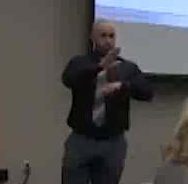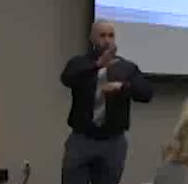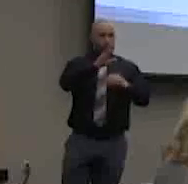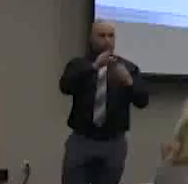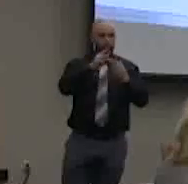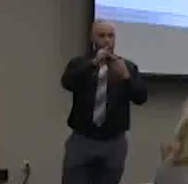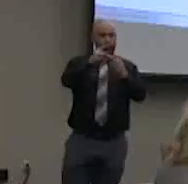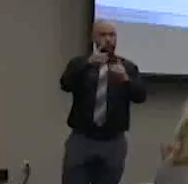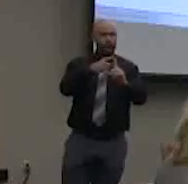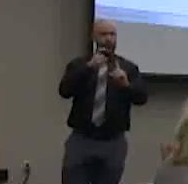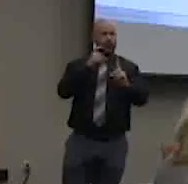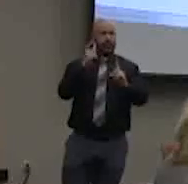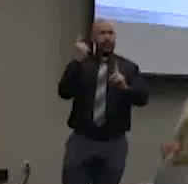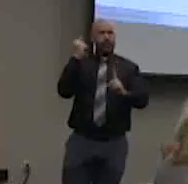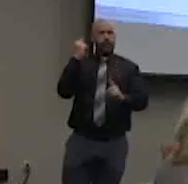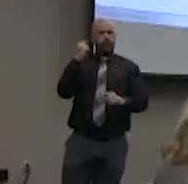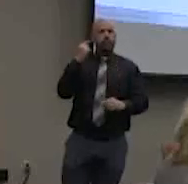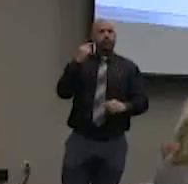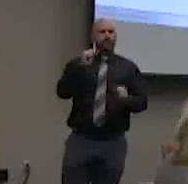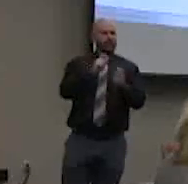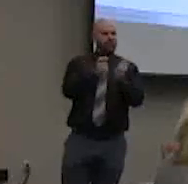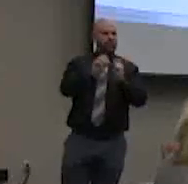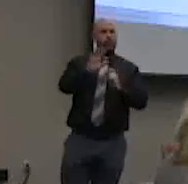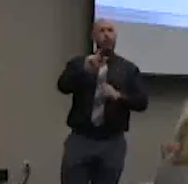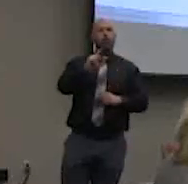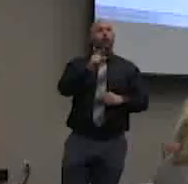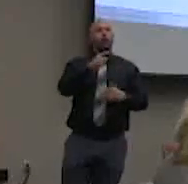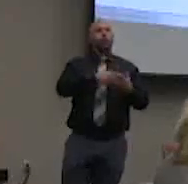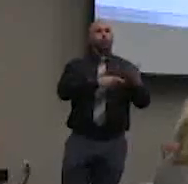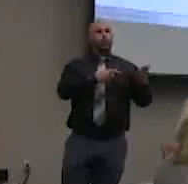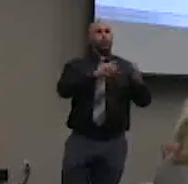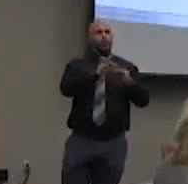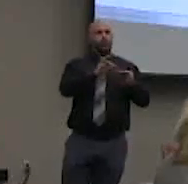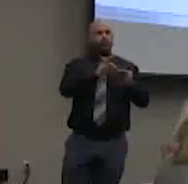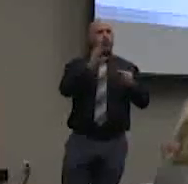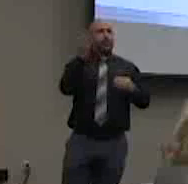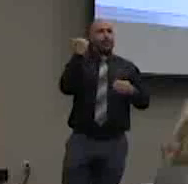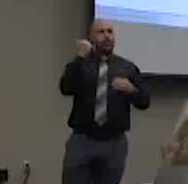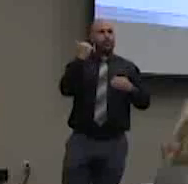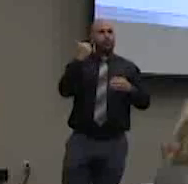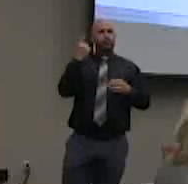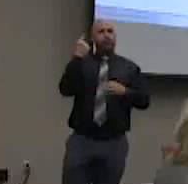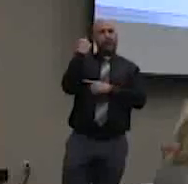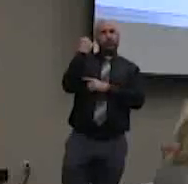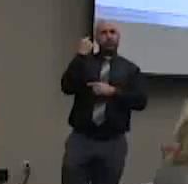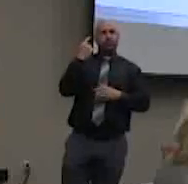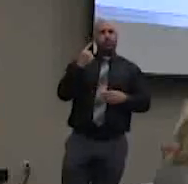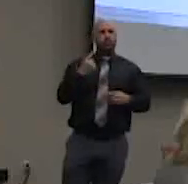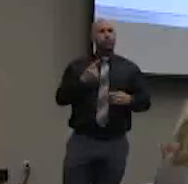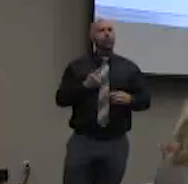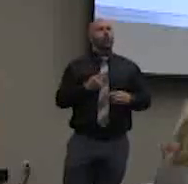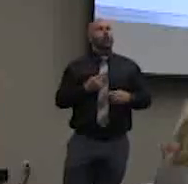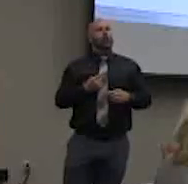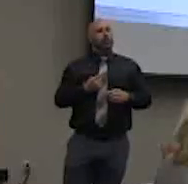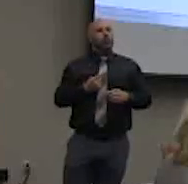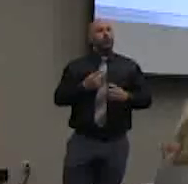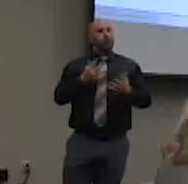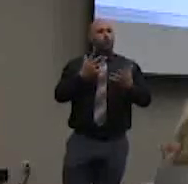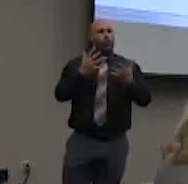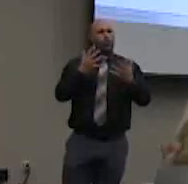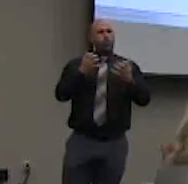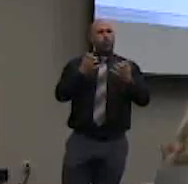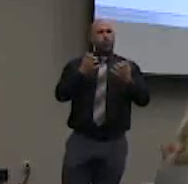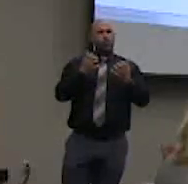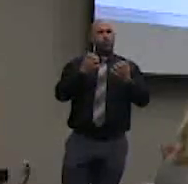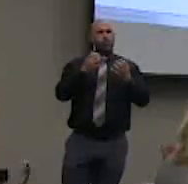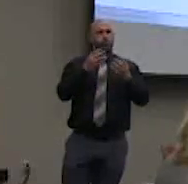on what the group told us about that you wanted to focus on last year, we would like to bring you more information on other places and what they're doing to